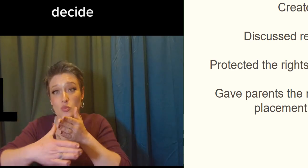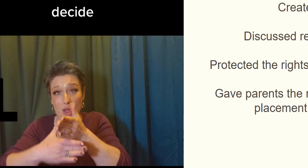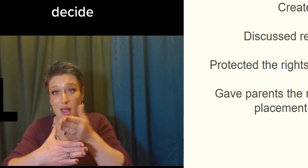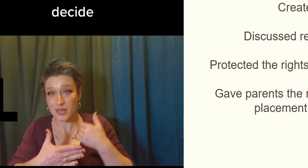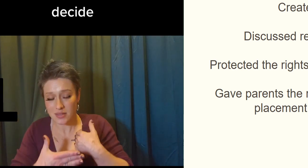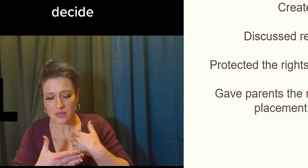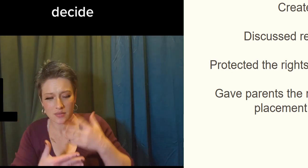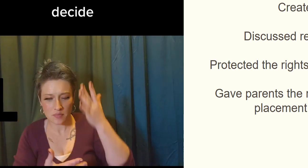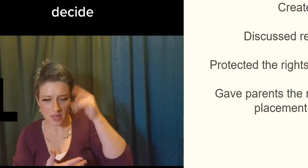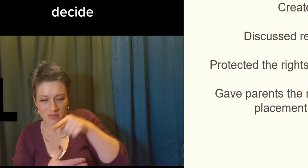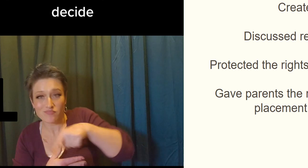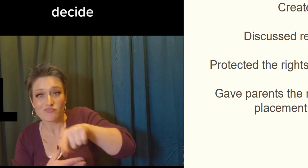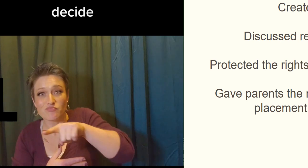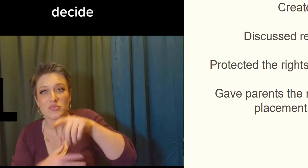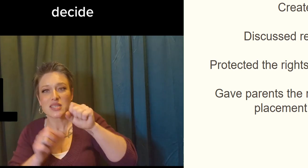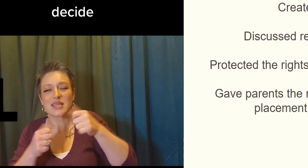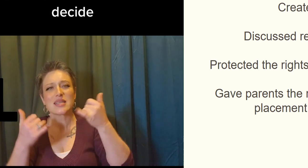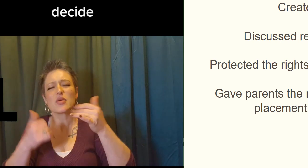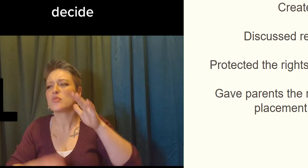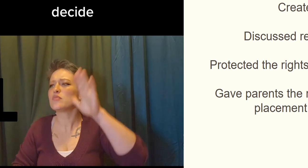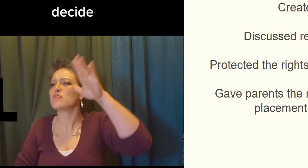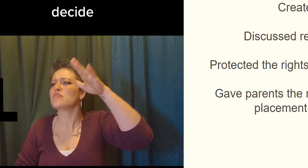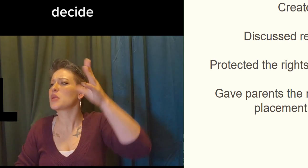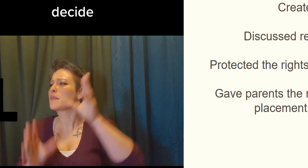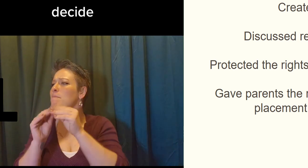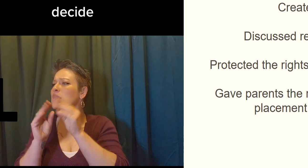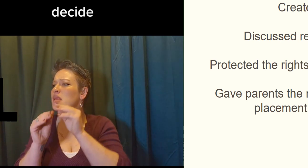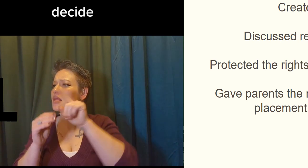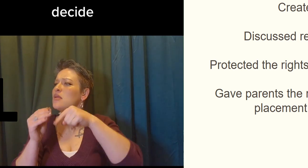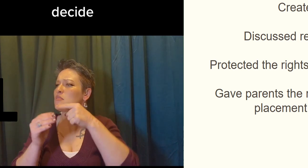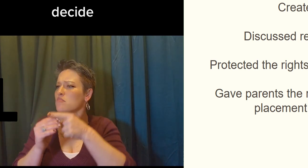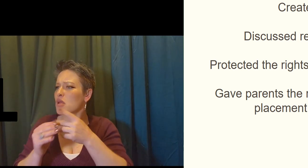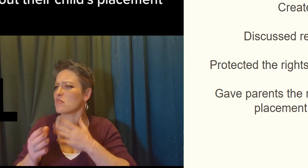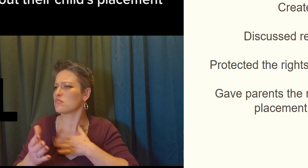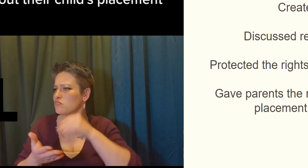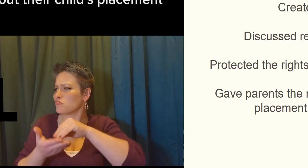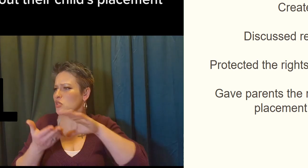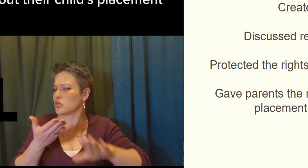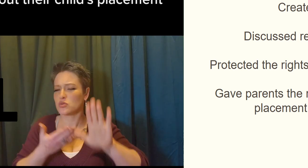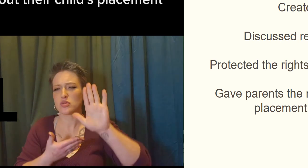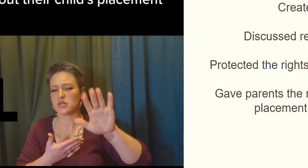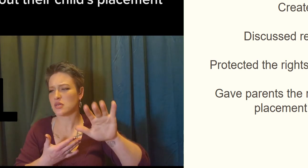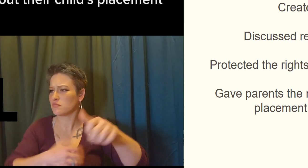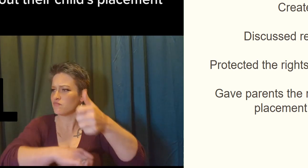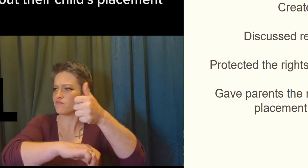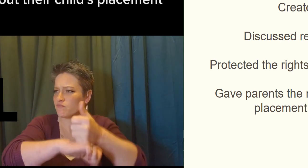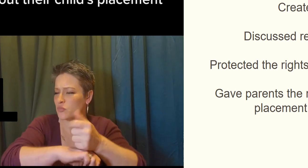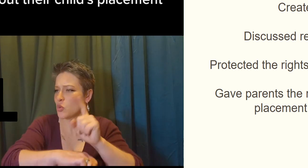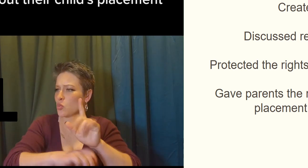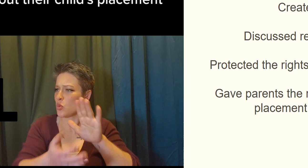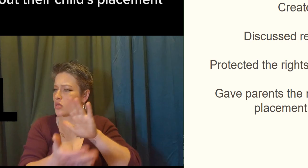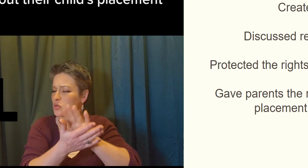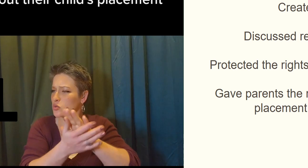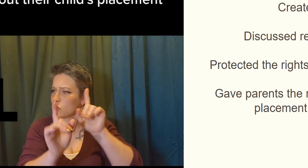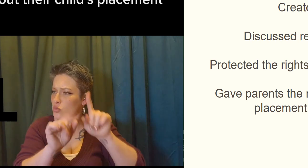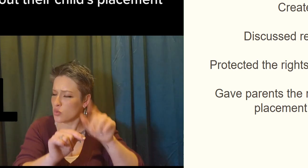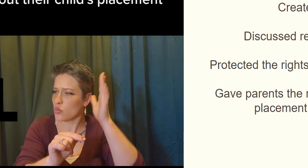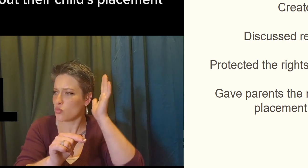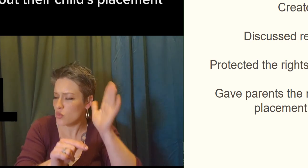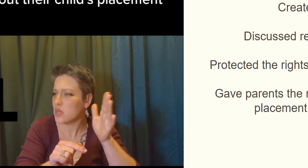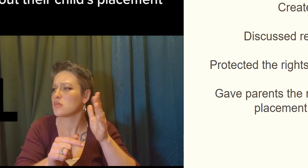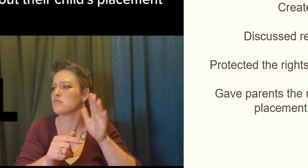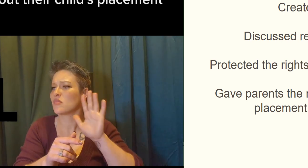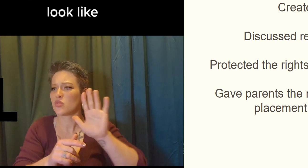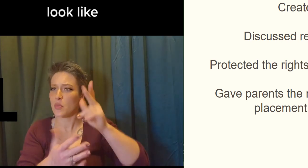some rights so that they could decide to be involved in meetings about their child's